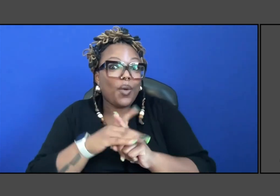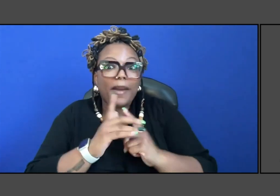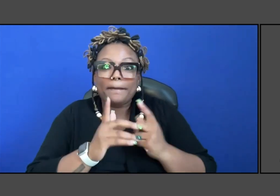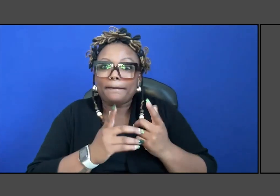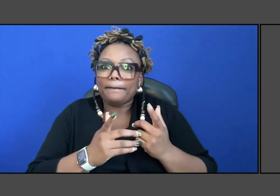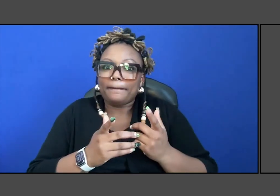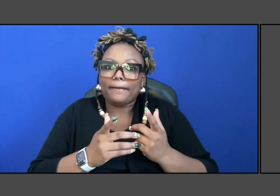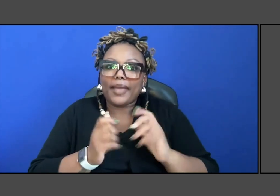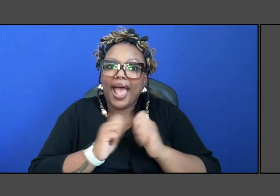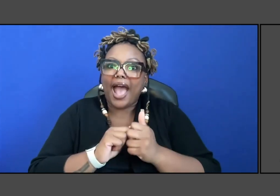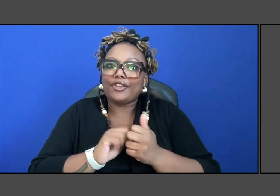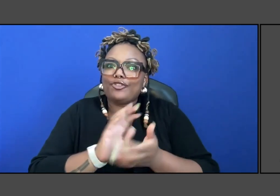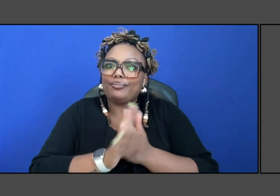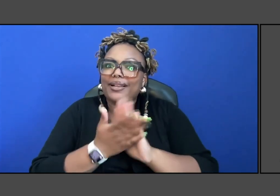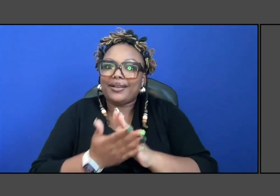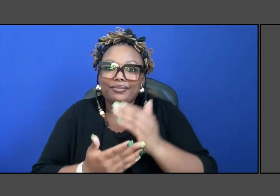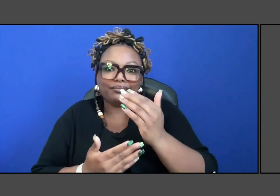to know it?